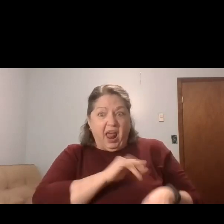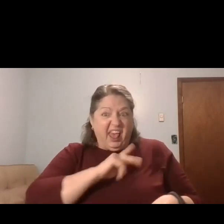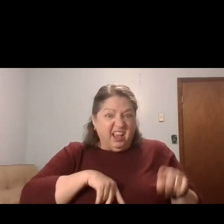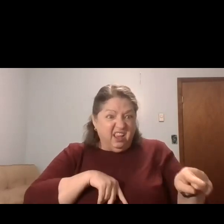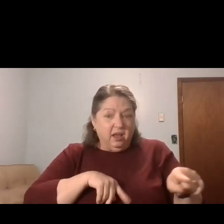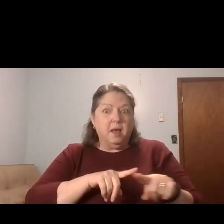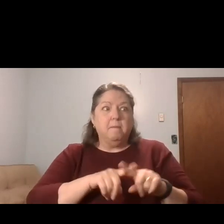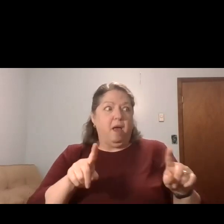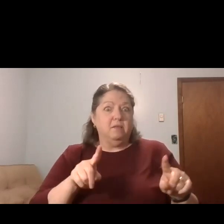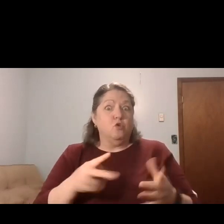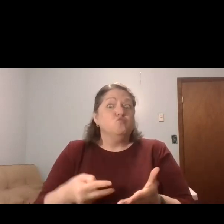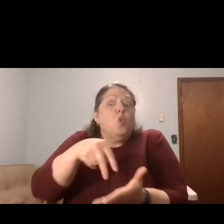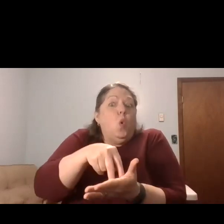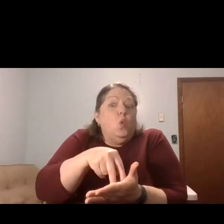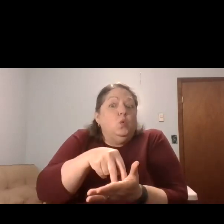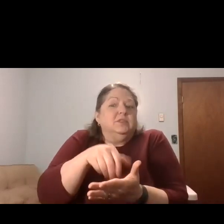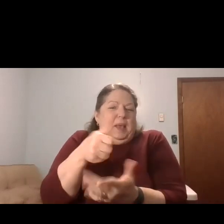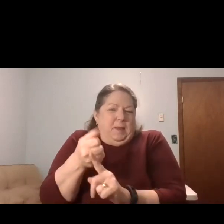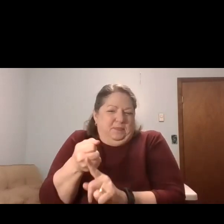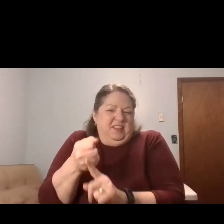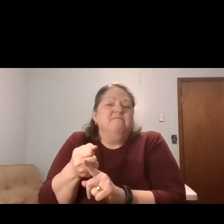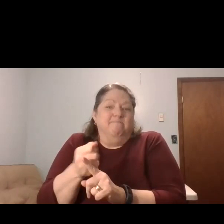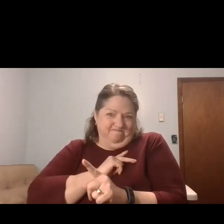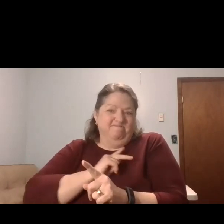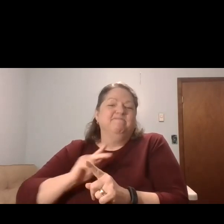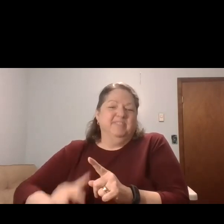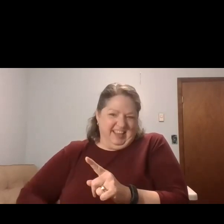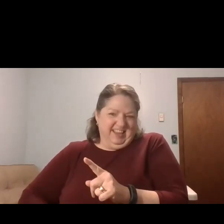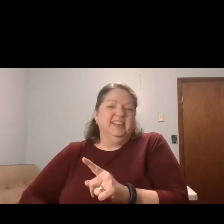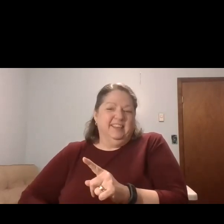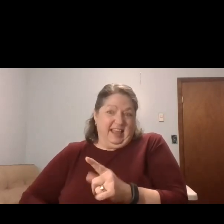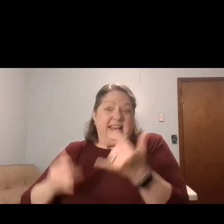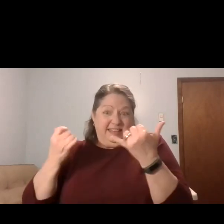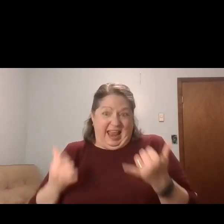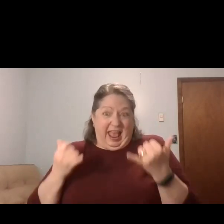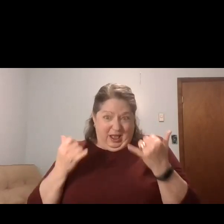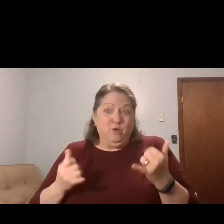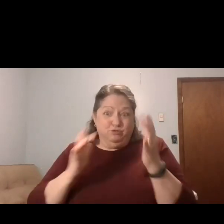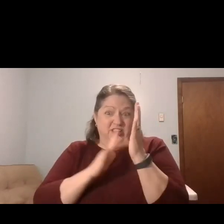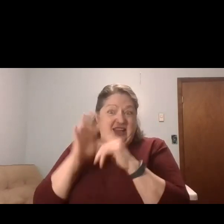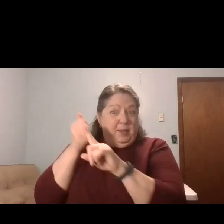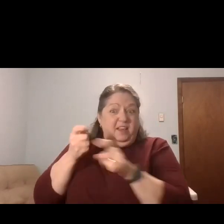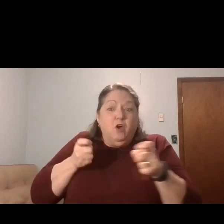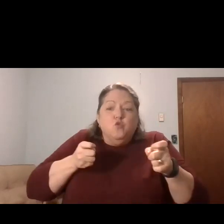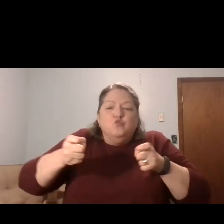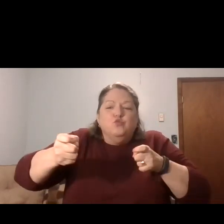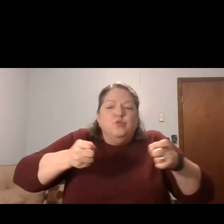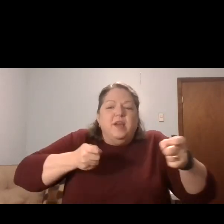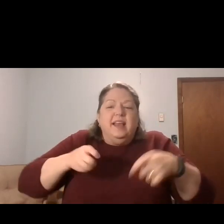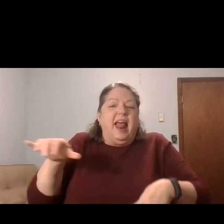as king. But not only that, I want you to notice also that he reigns as king. He reigns as king. Let me read to